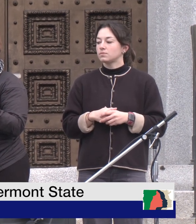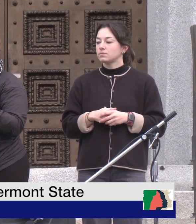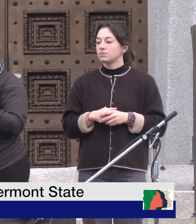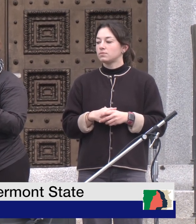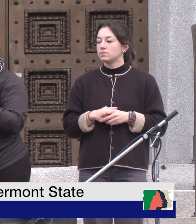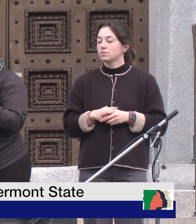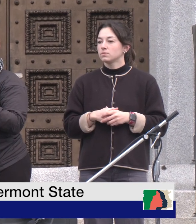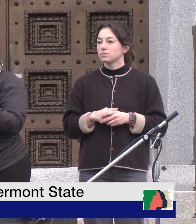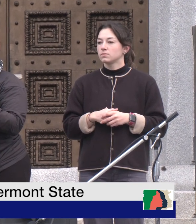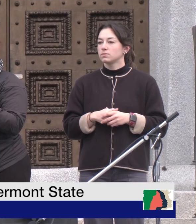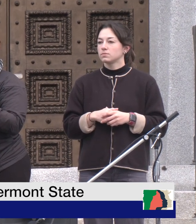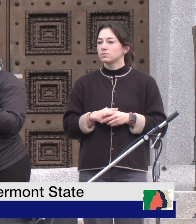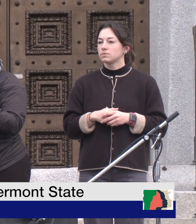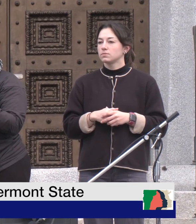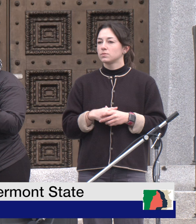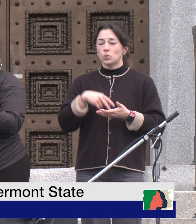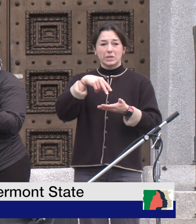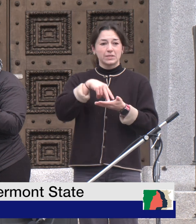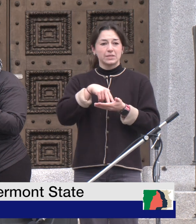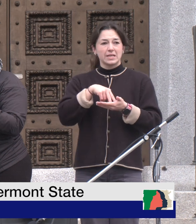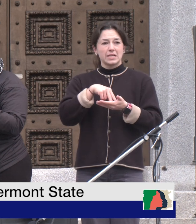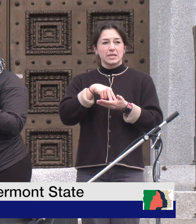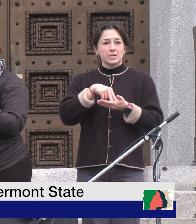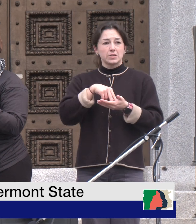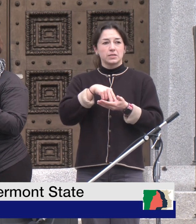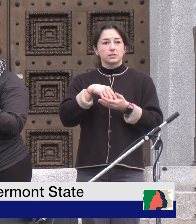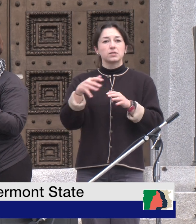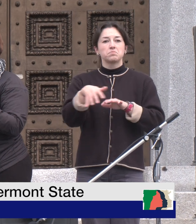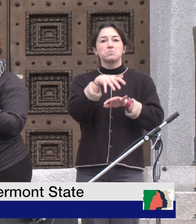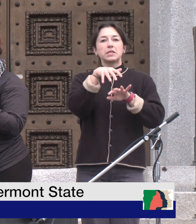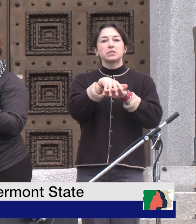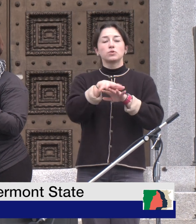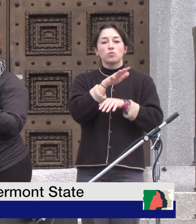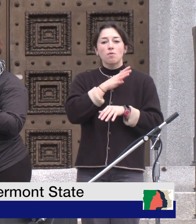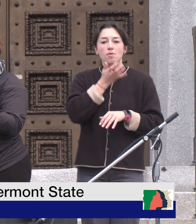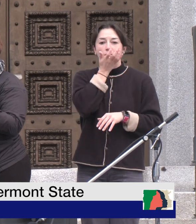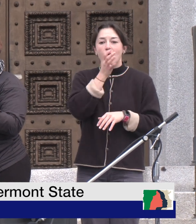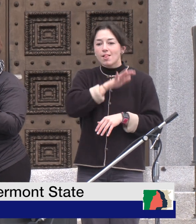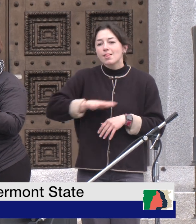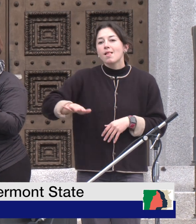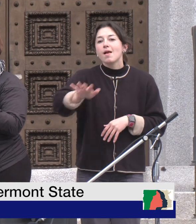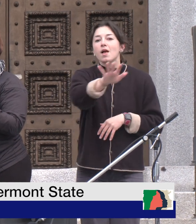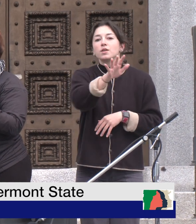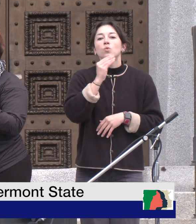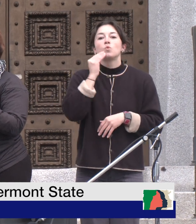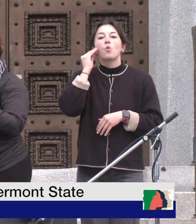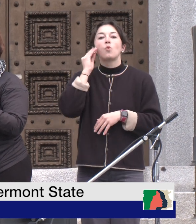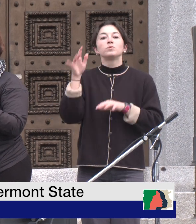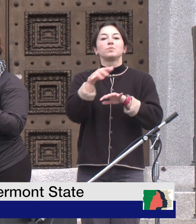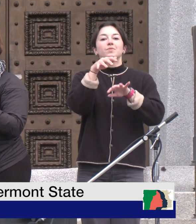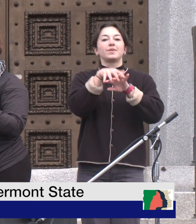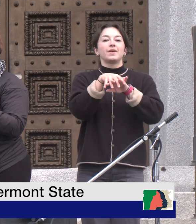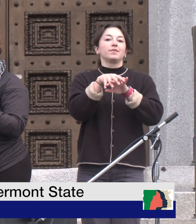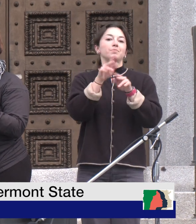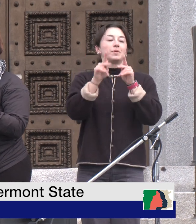oyate. We stand on the ancestral lands that was home to the spirit of the Odanak and the Wodanak